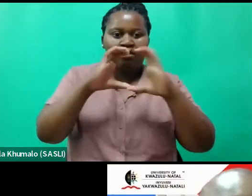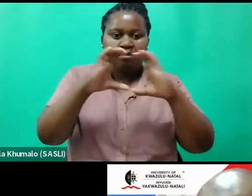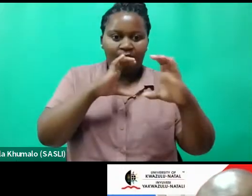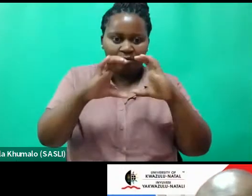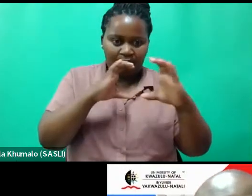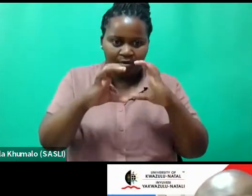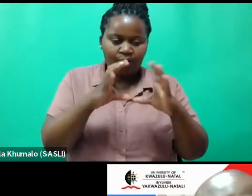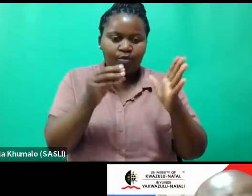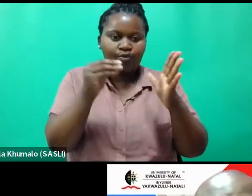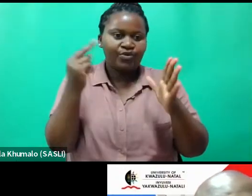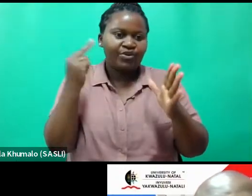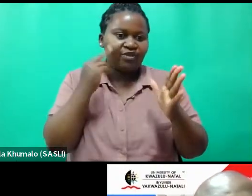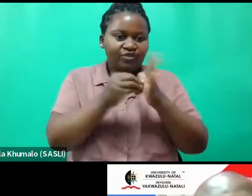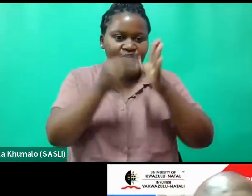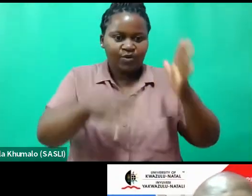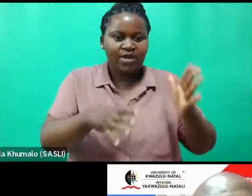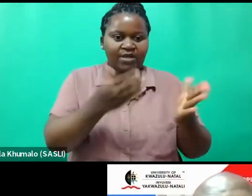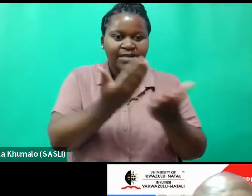students.